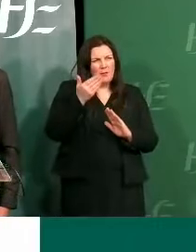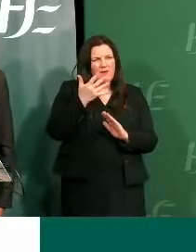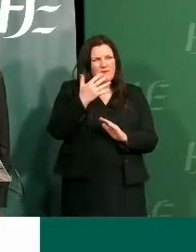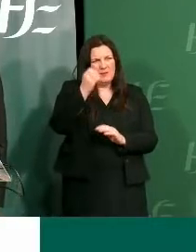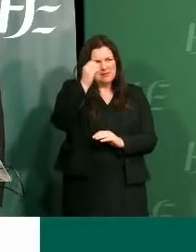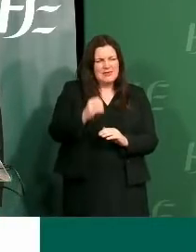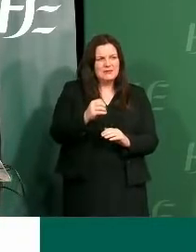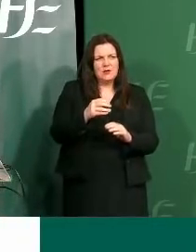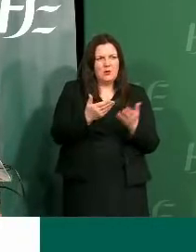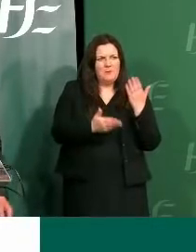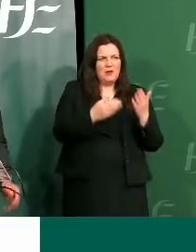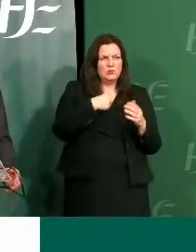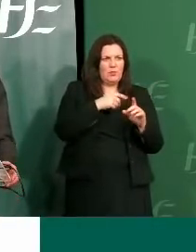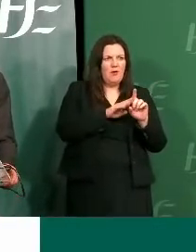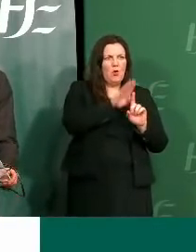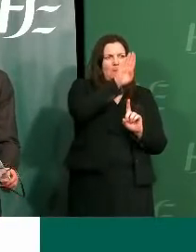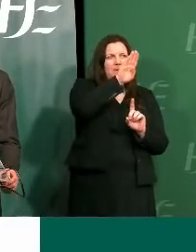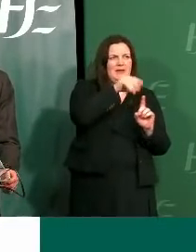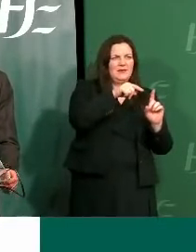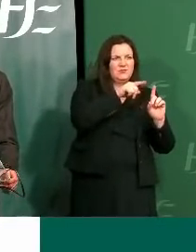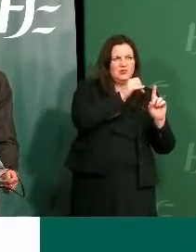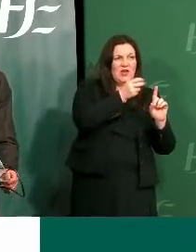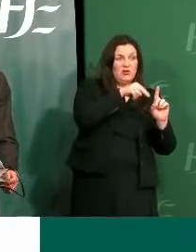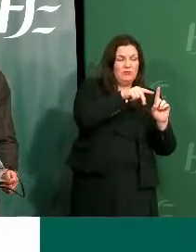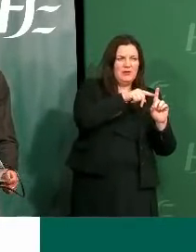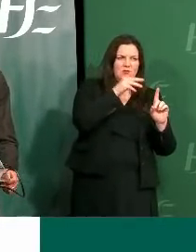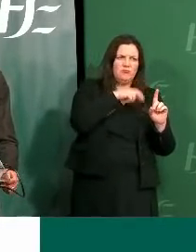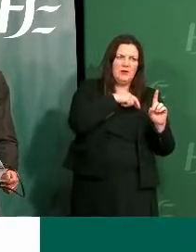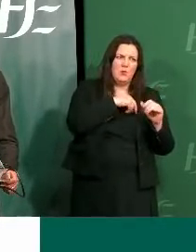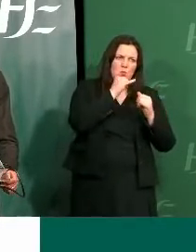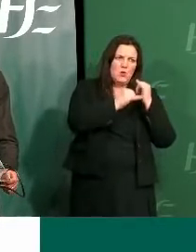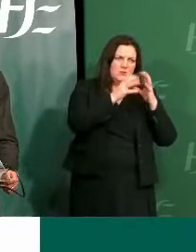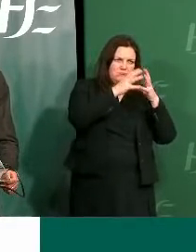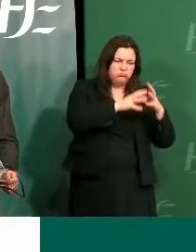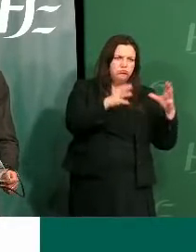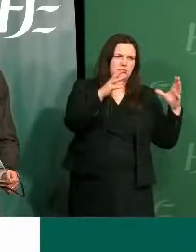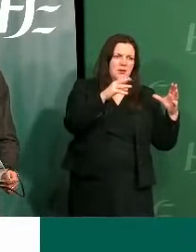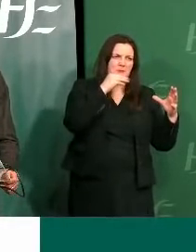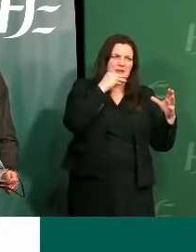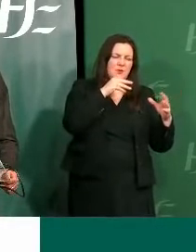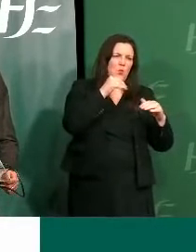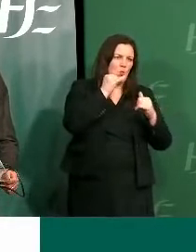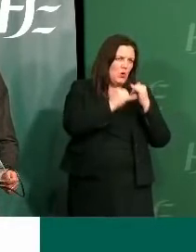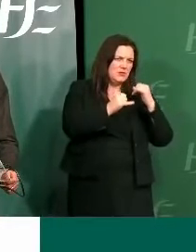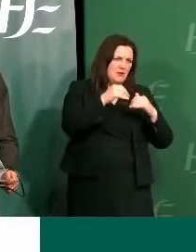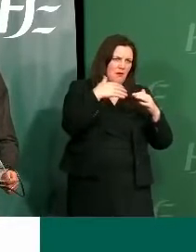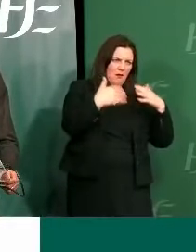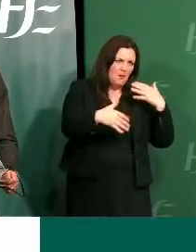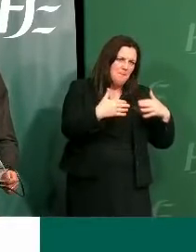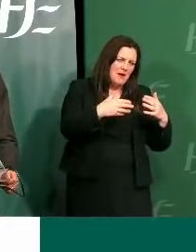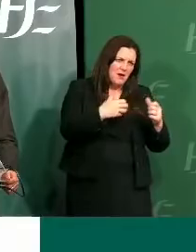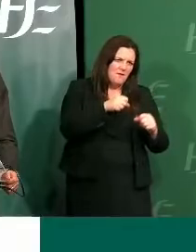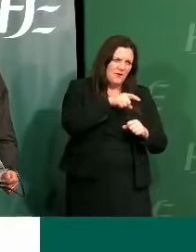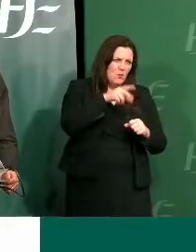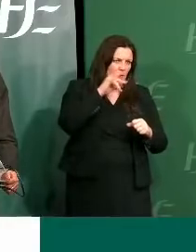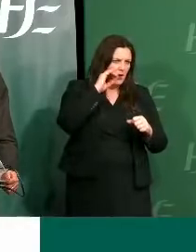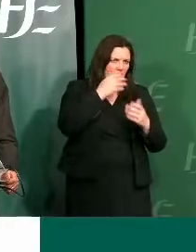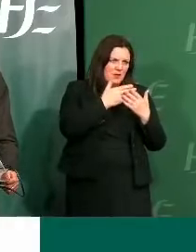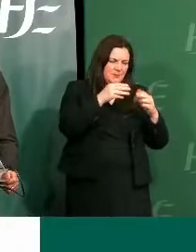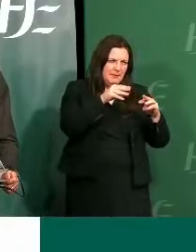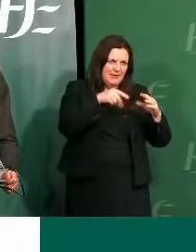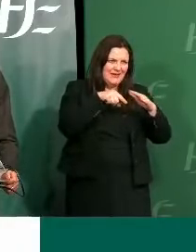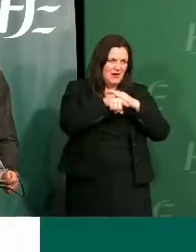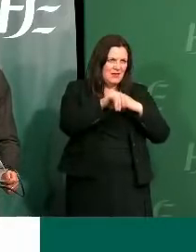to that peak in January, of course, at that time it was associated with a much greater degree of conversion to harm in the form of hospitalisation or people admitted to